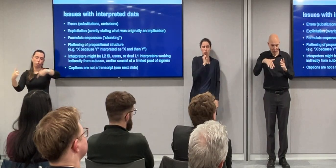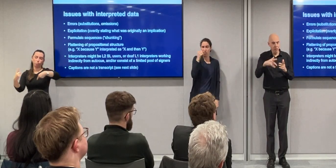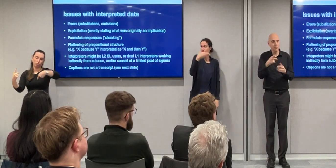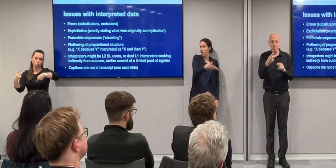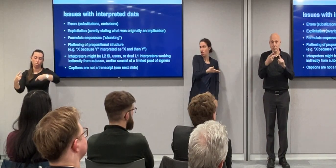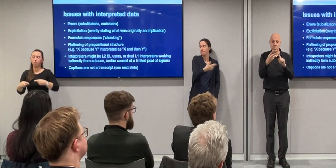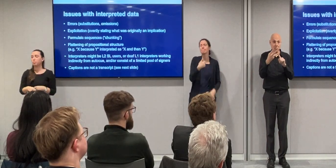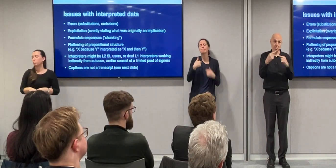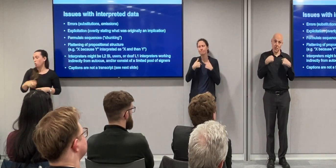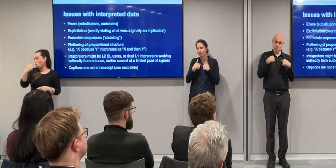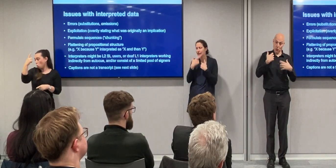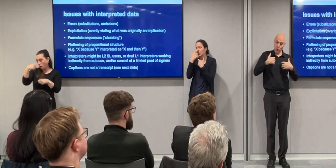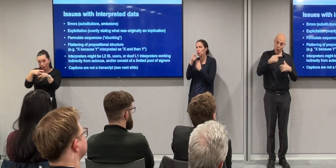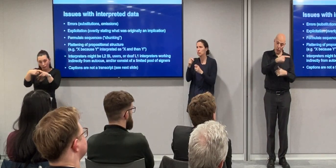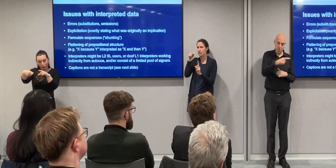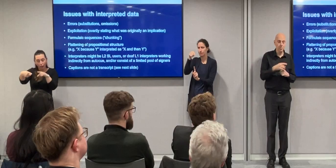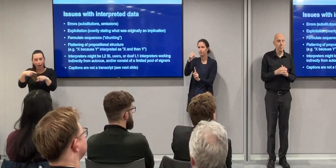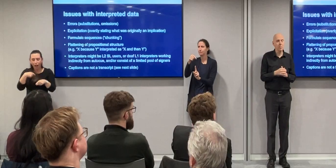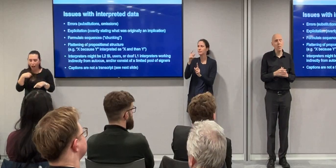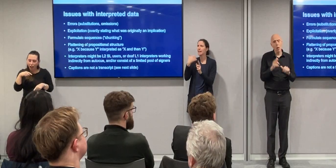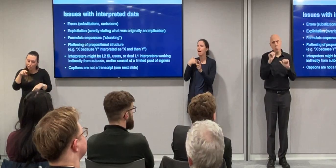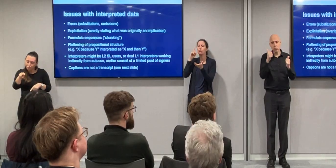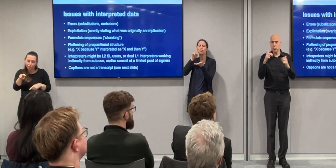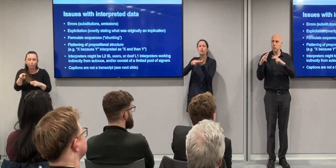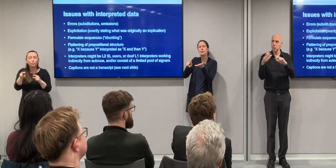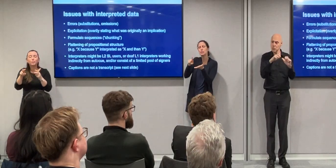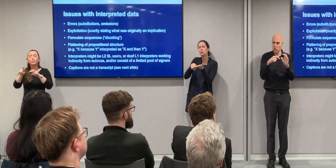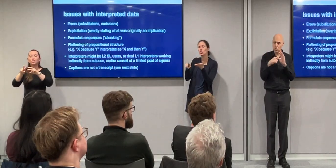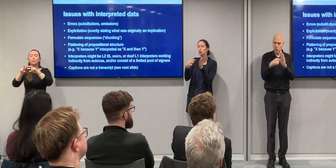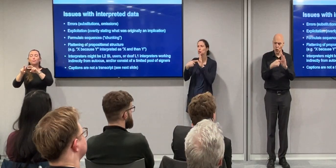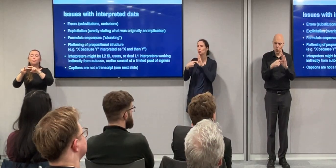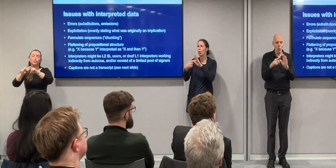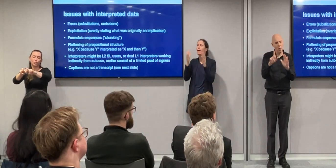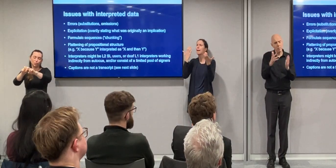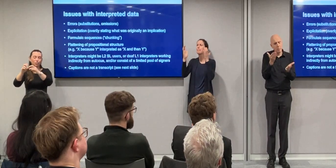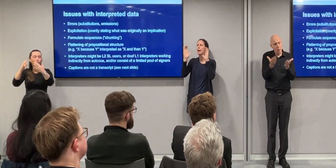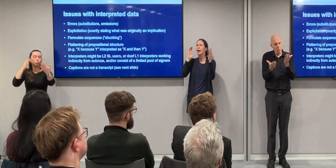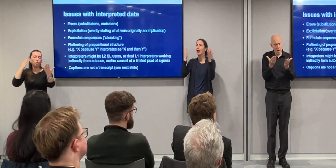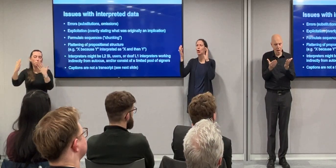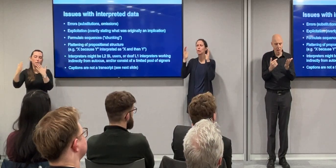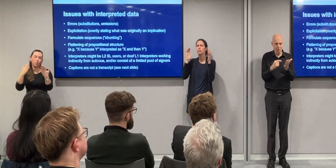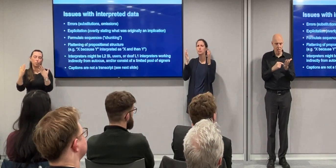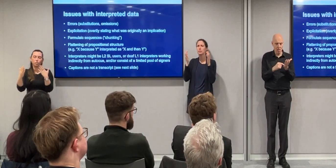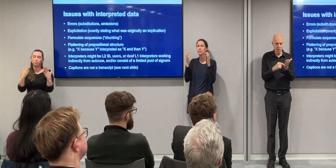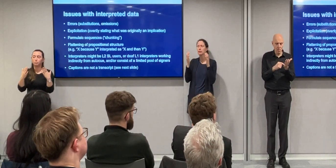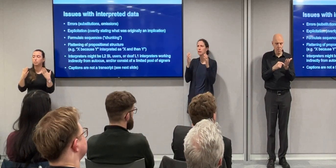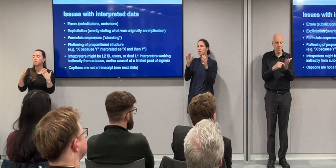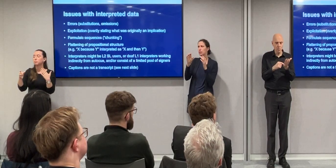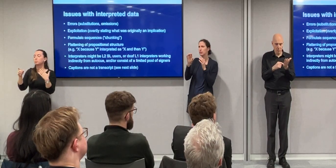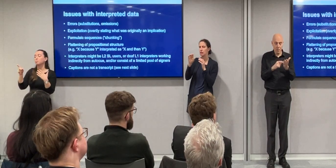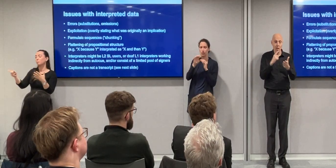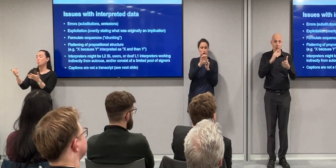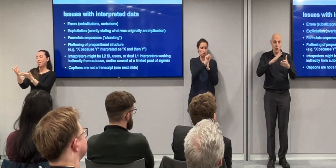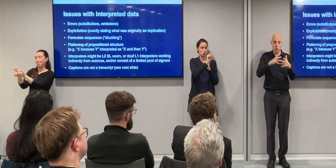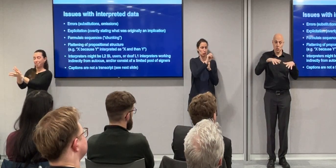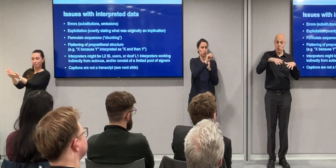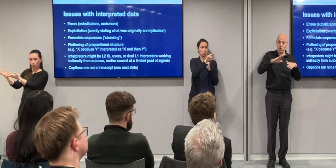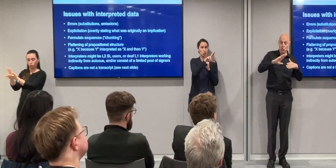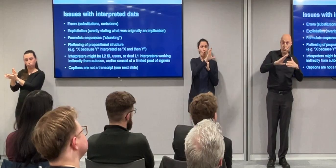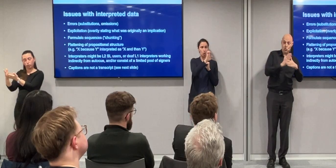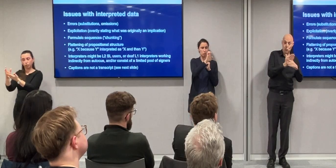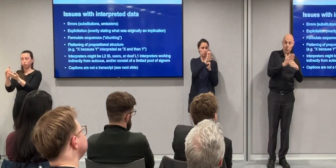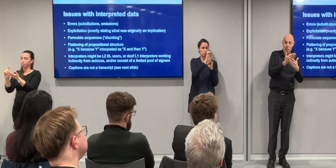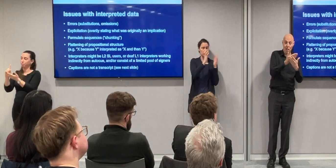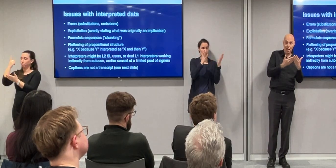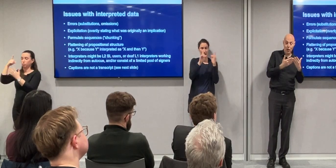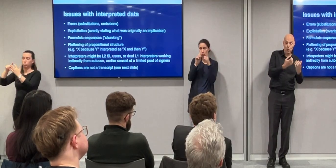area I'm really interested in is there's some really good research out there that shows, it compares the source language input to the